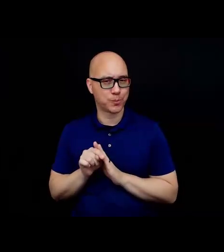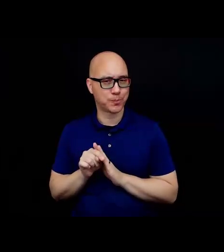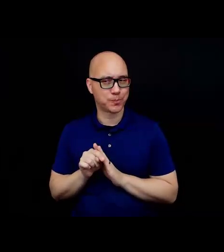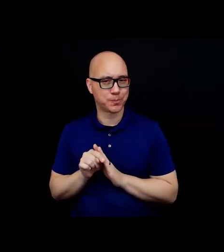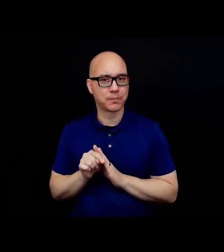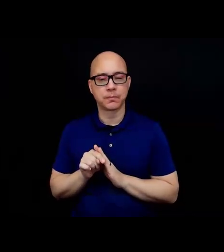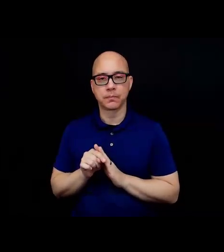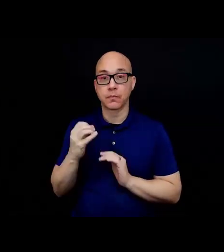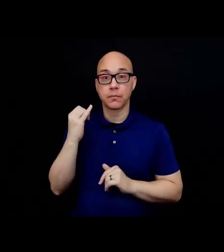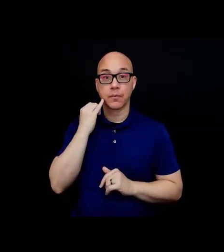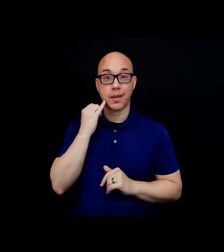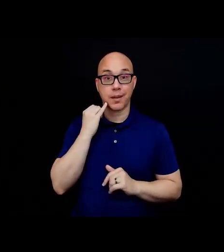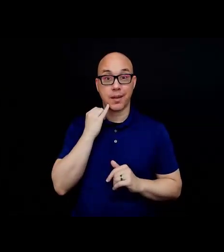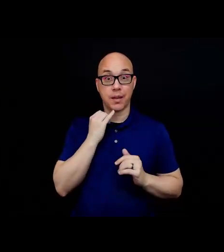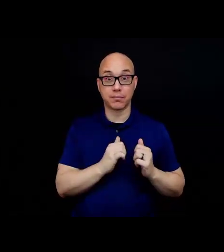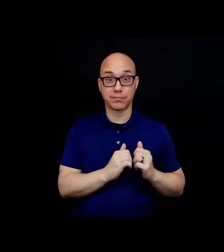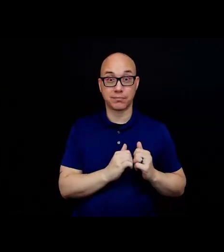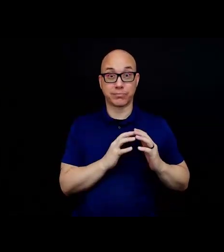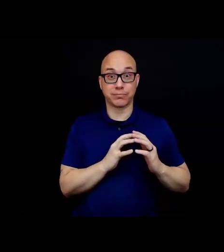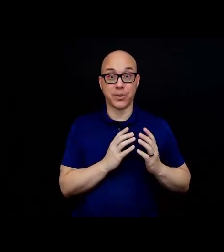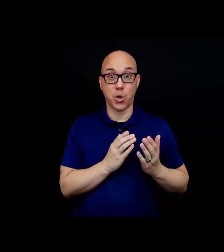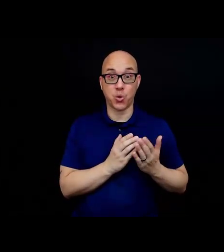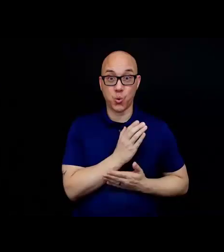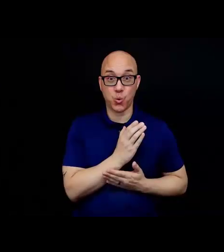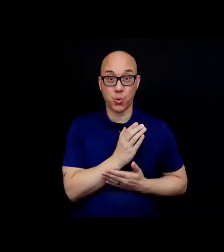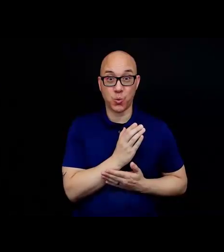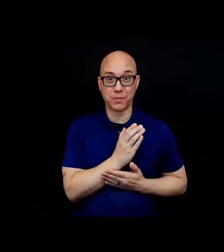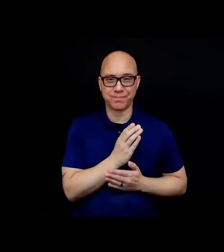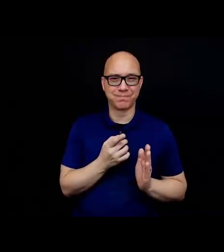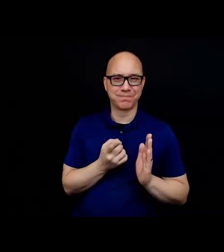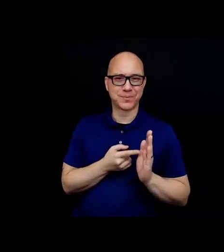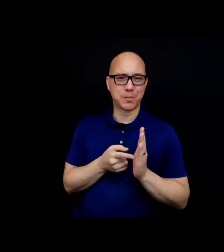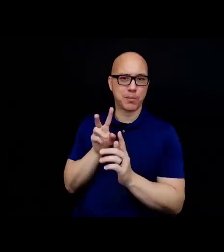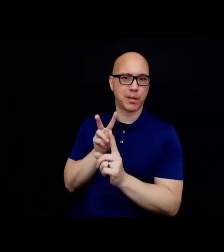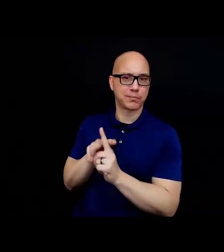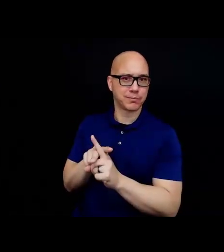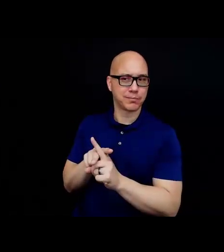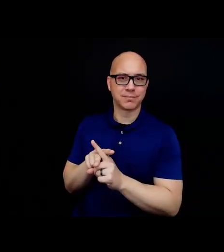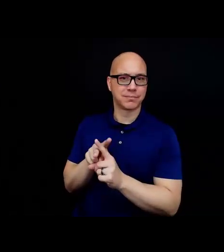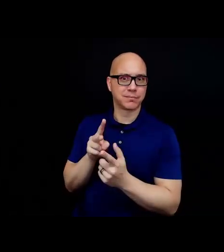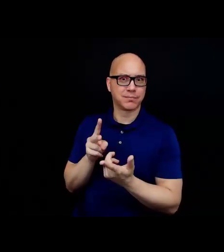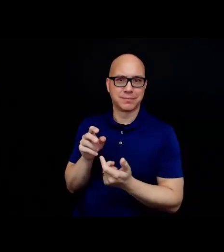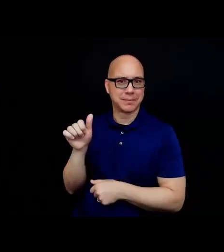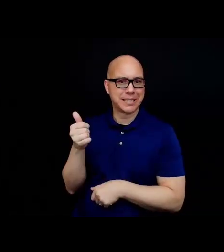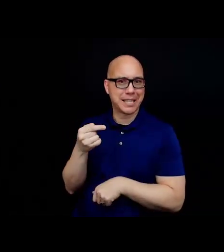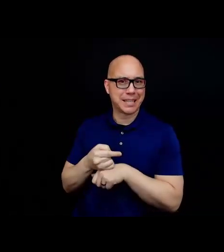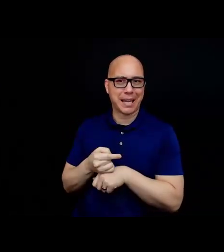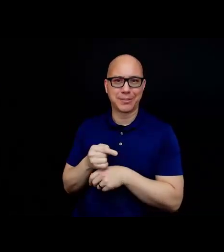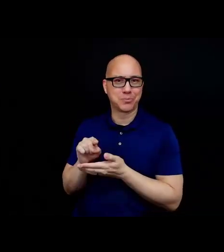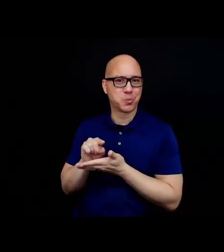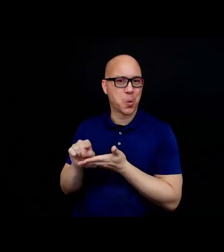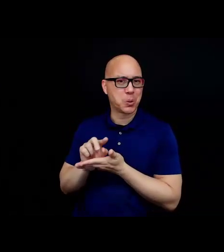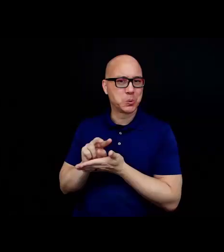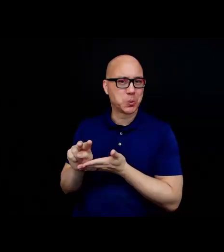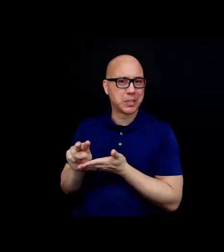new, this only takes, 10 days, maybe a week or two. It's very short period